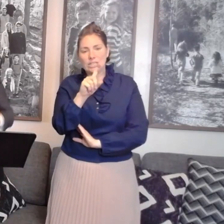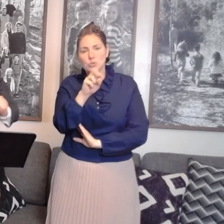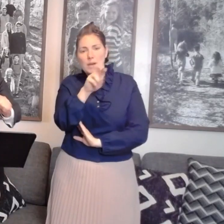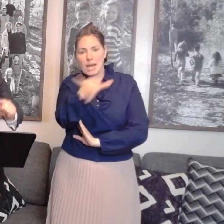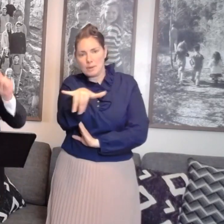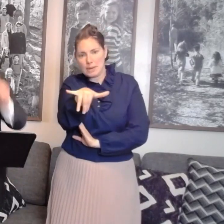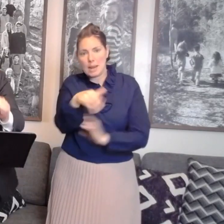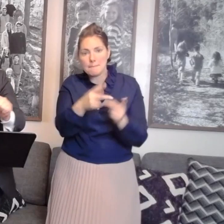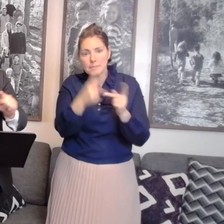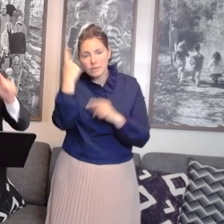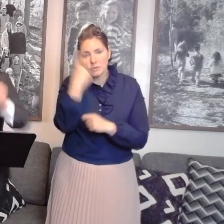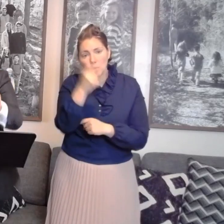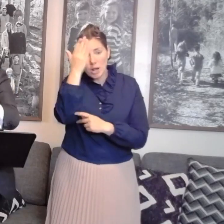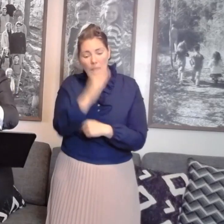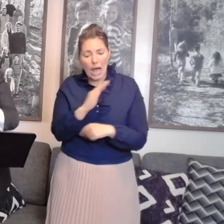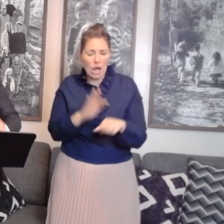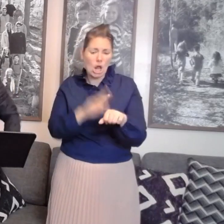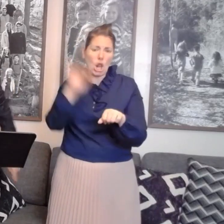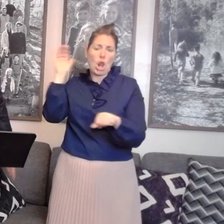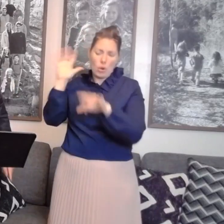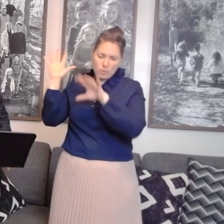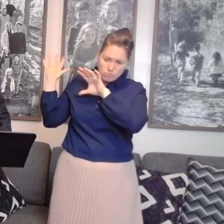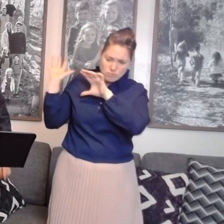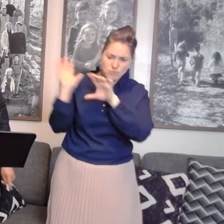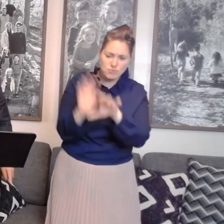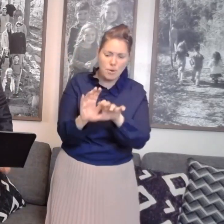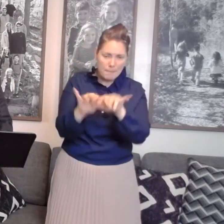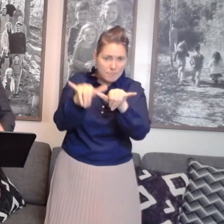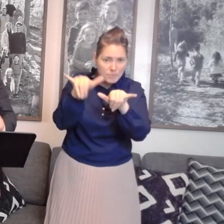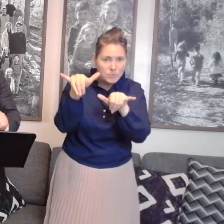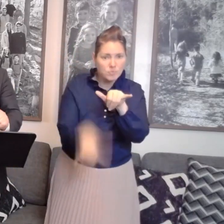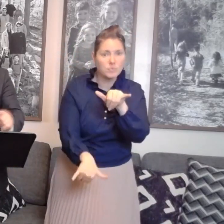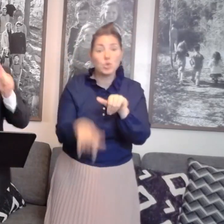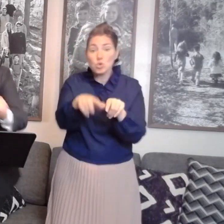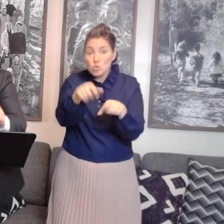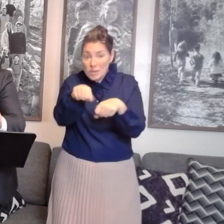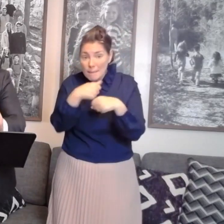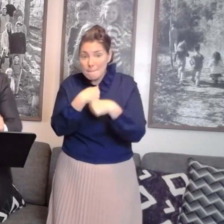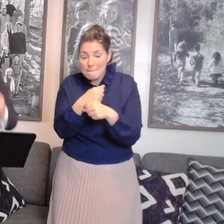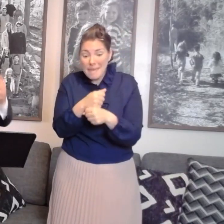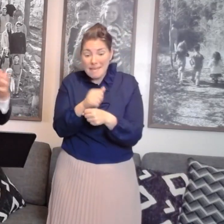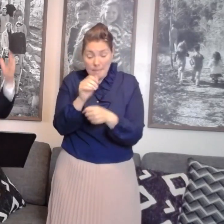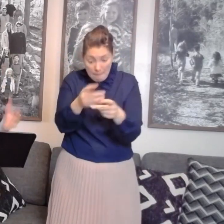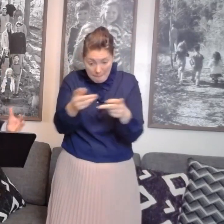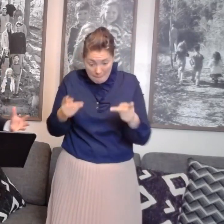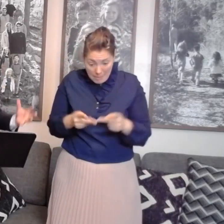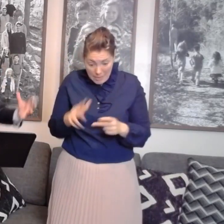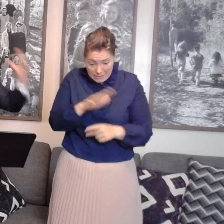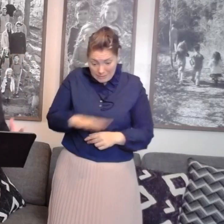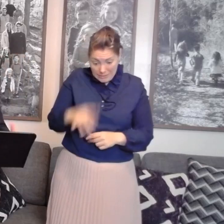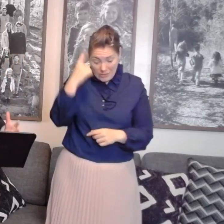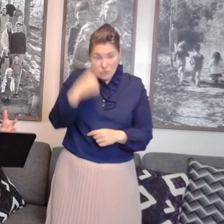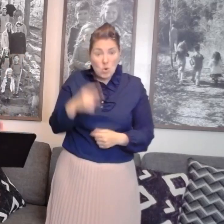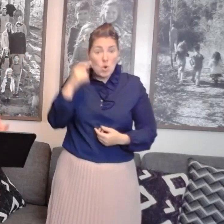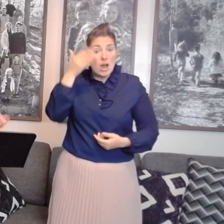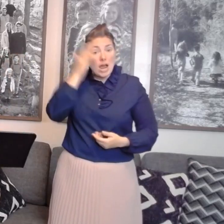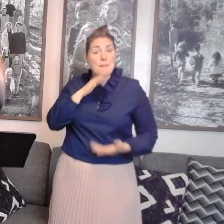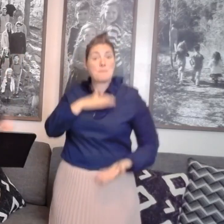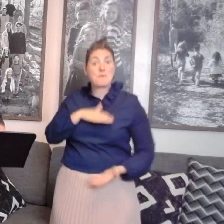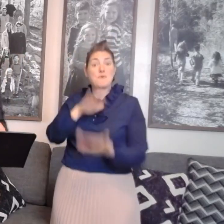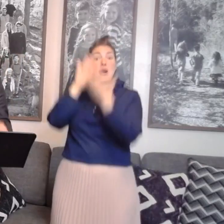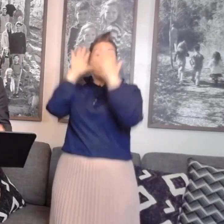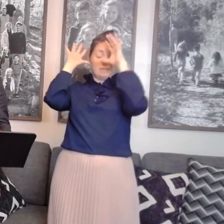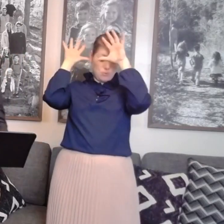place for the glory of God to dwell. You can make it a place for the presence of God